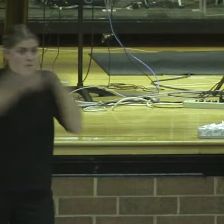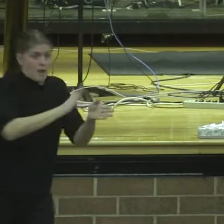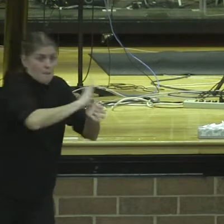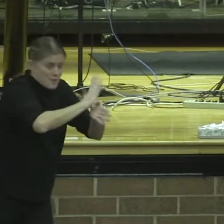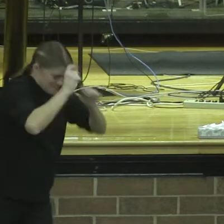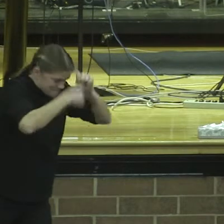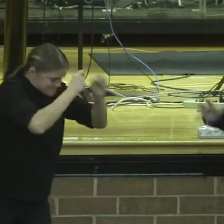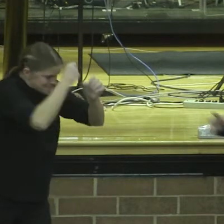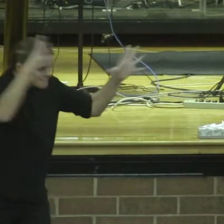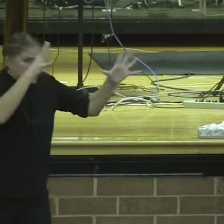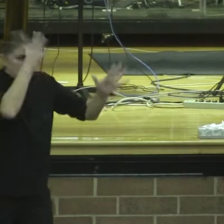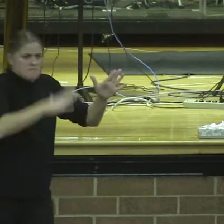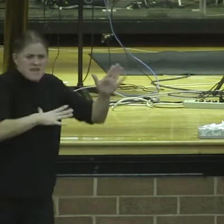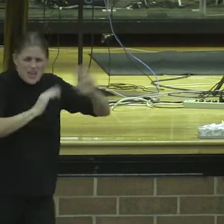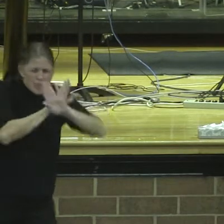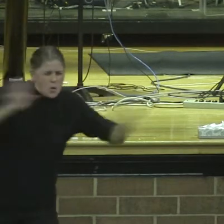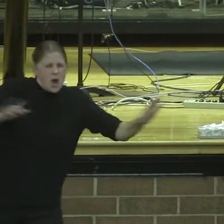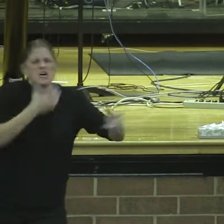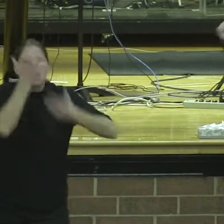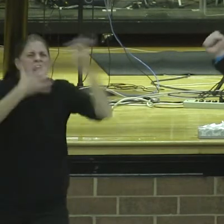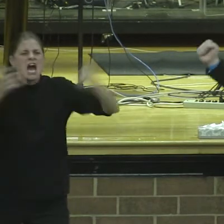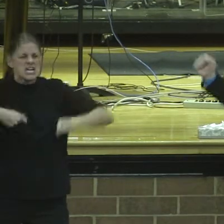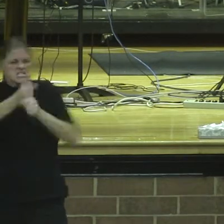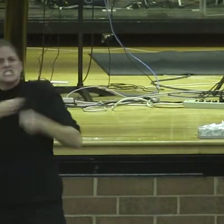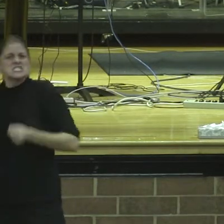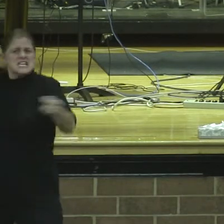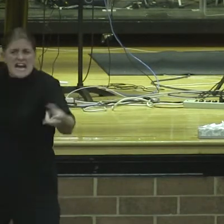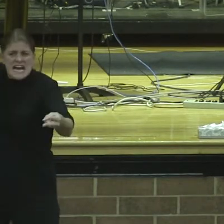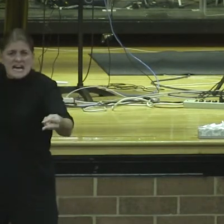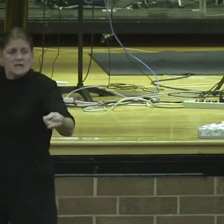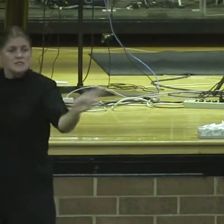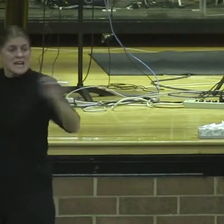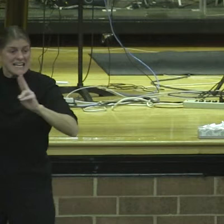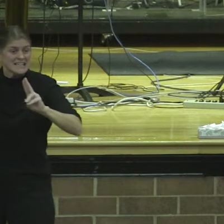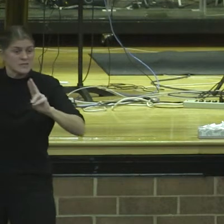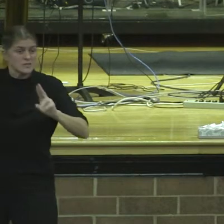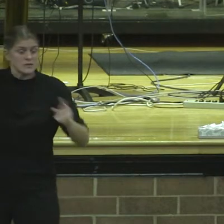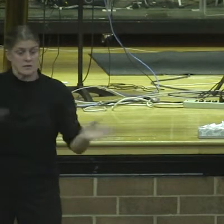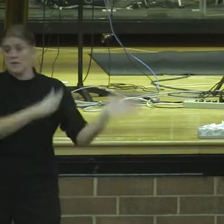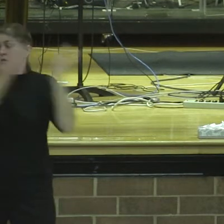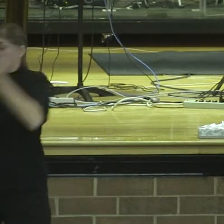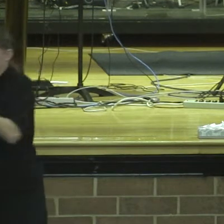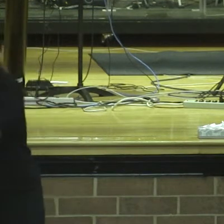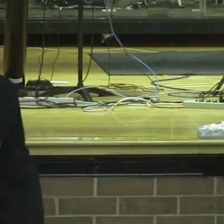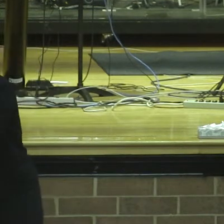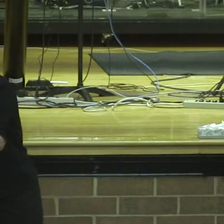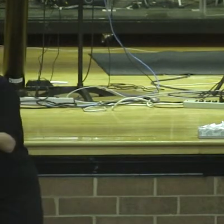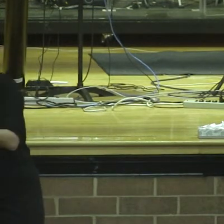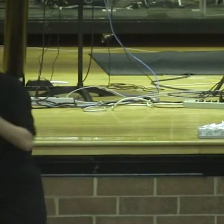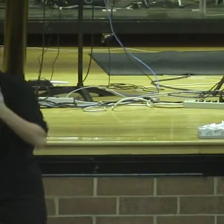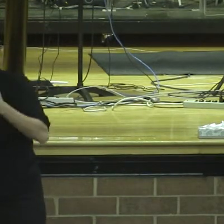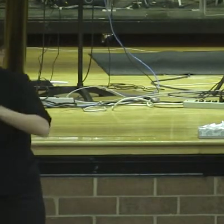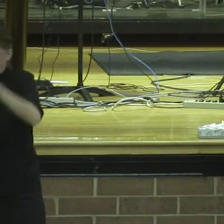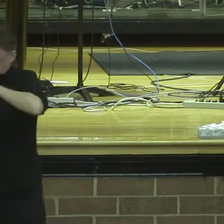a man standing in front of a crowd, shouts of men with weapons raised high. Though your outcasts are under the farthest skies, I will